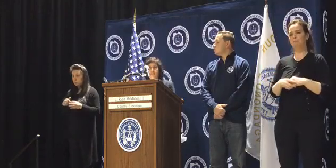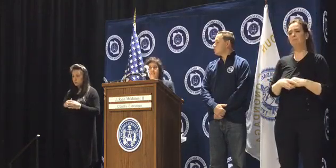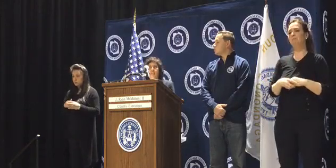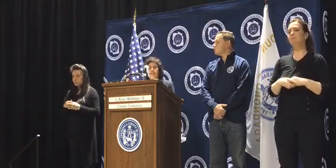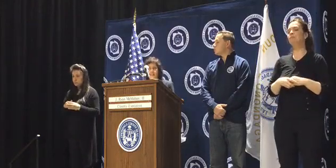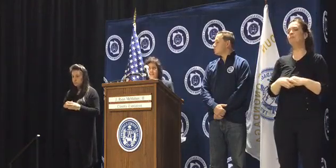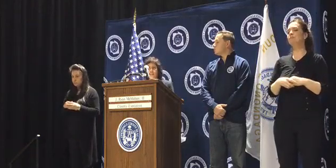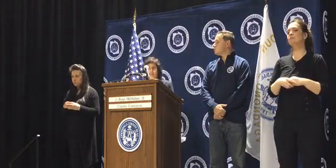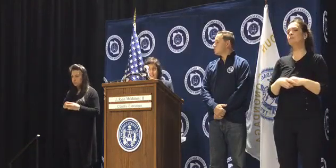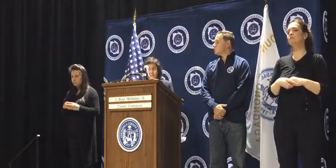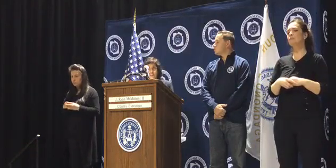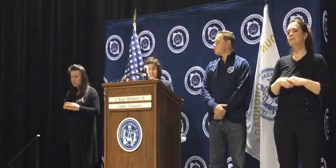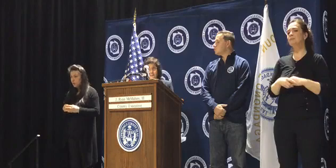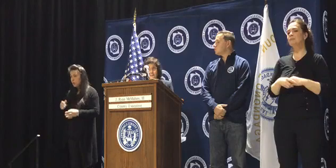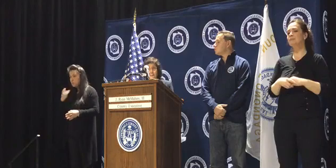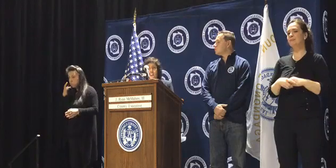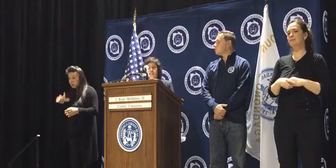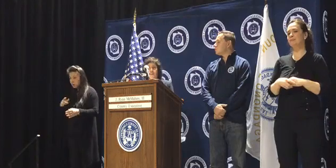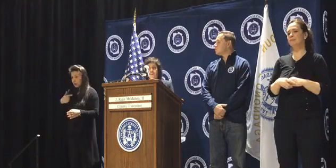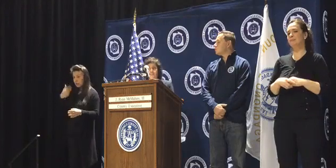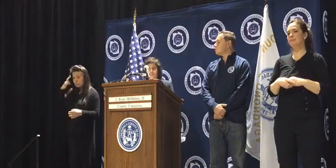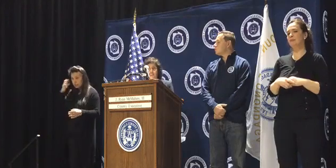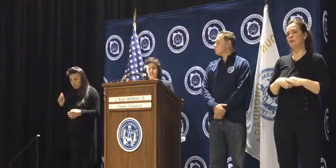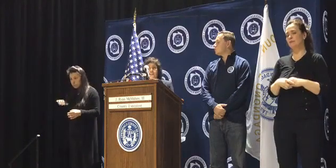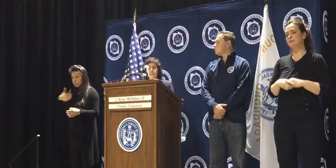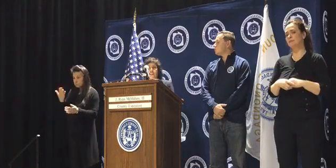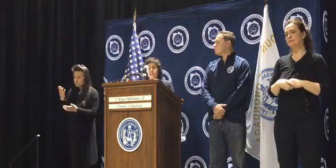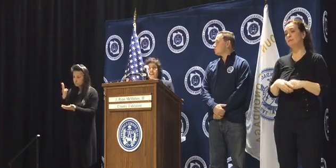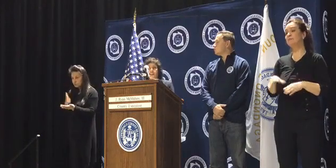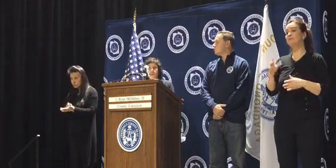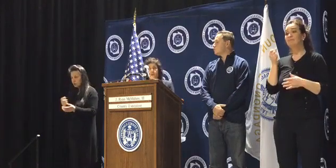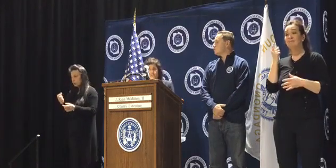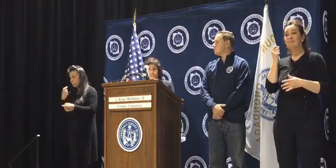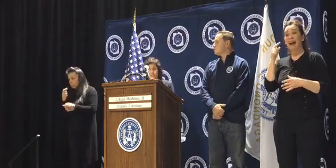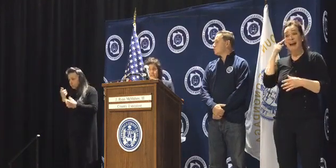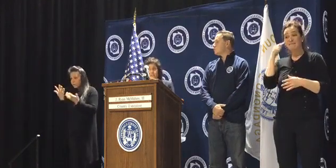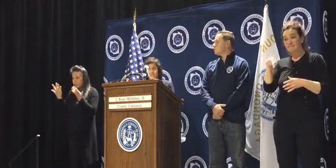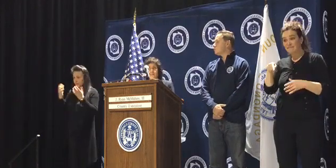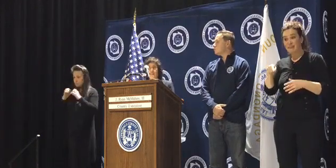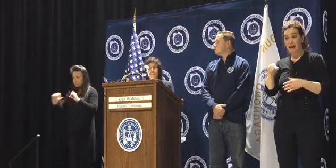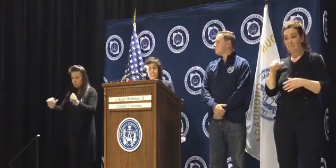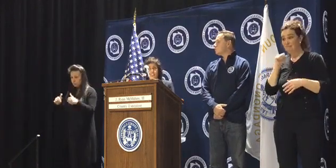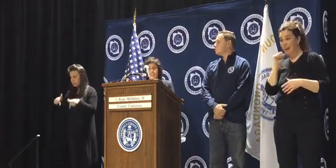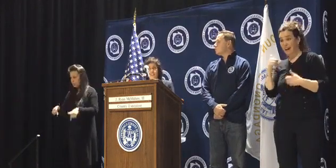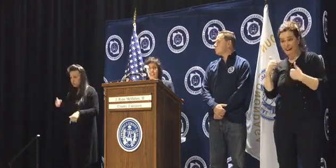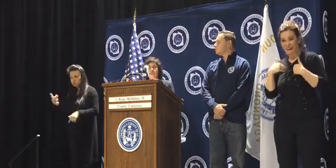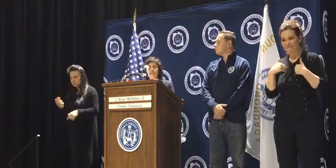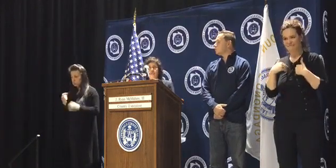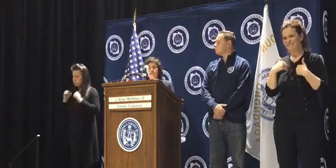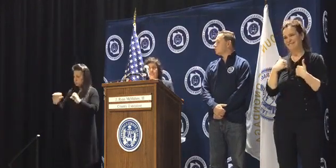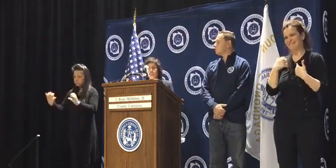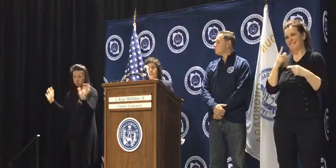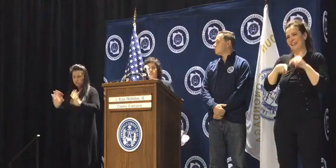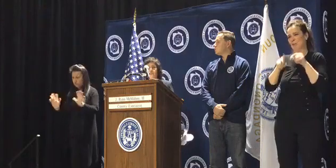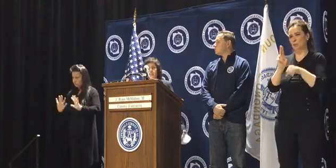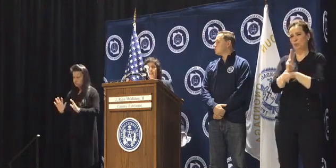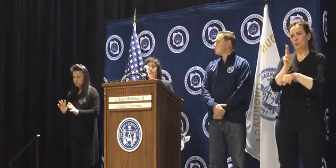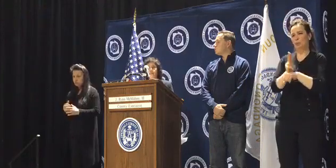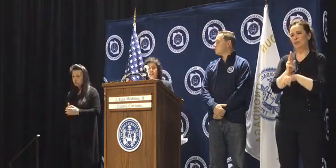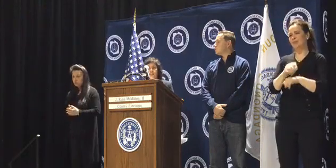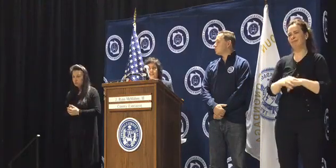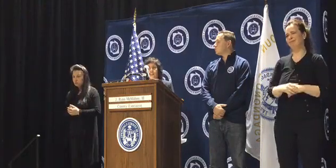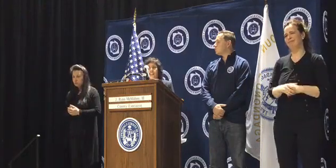have a fantastic faculties here, infectious disease, in all three hospitals. They work together and look for the